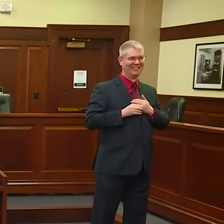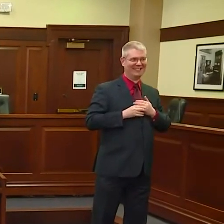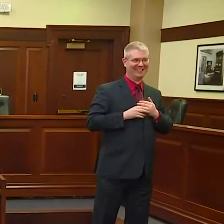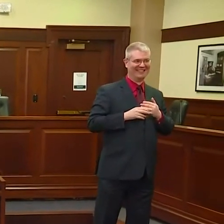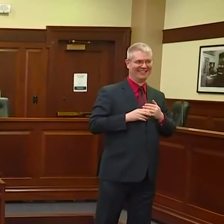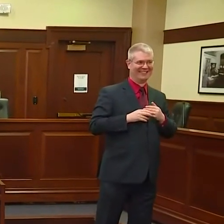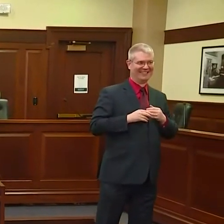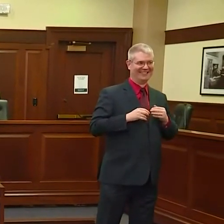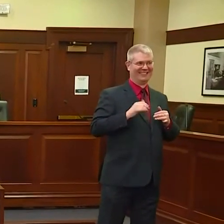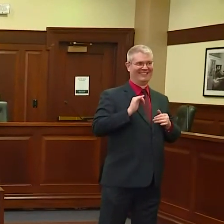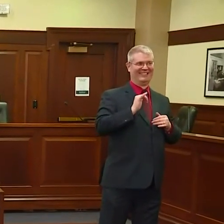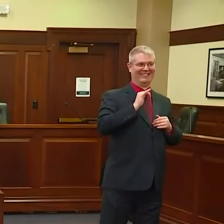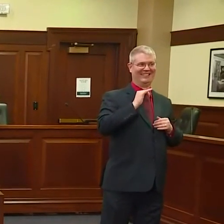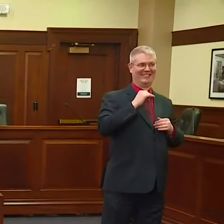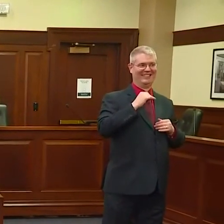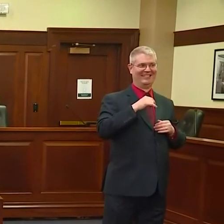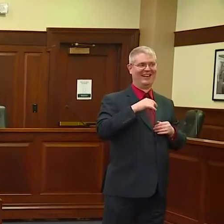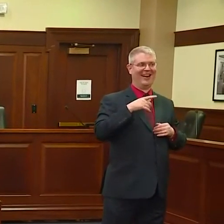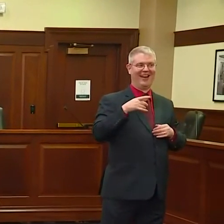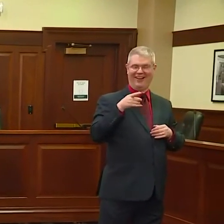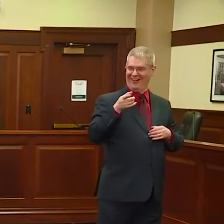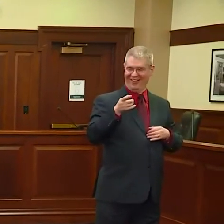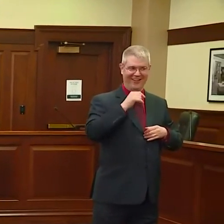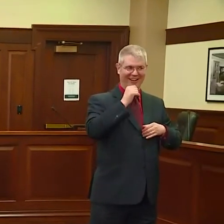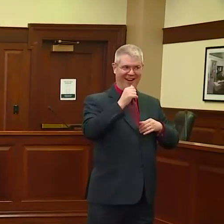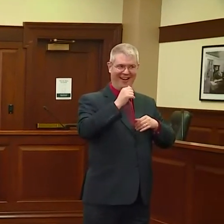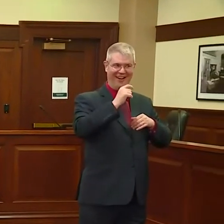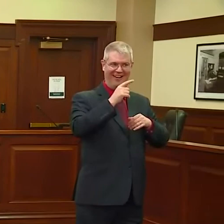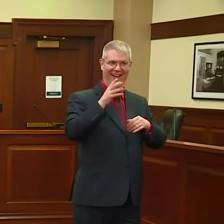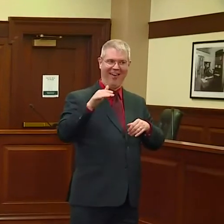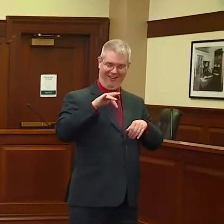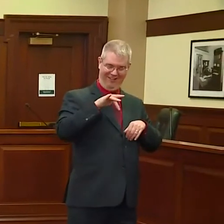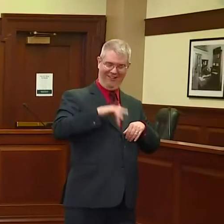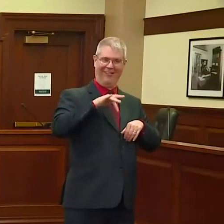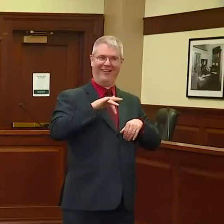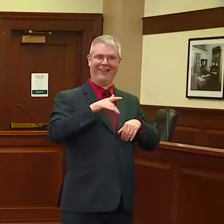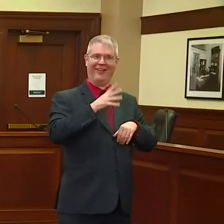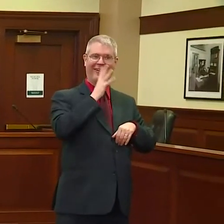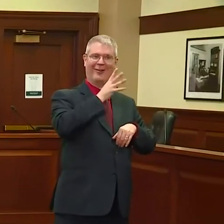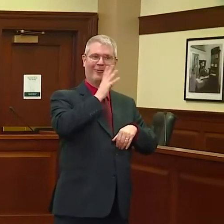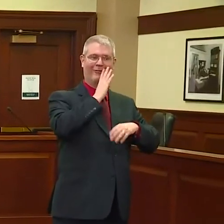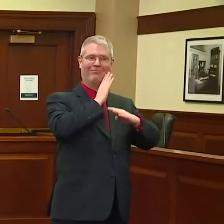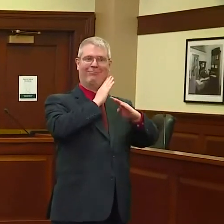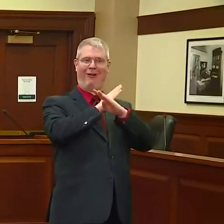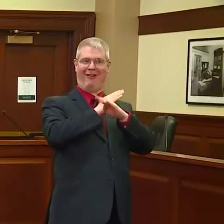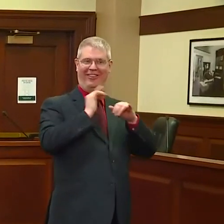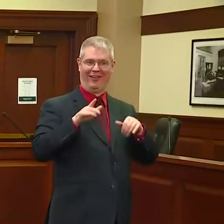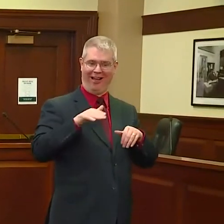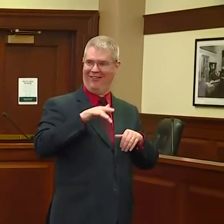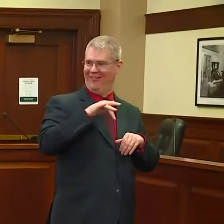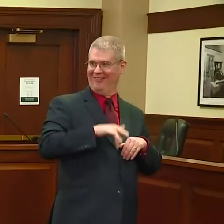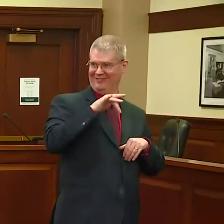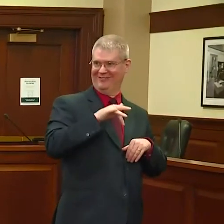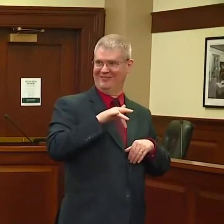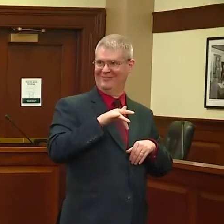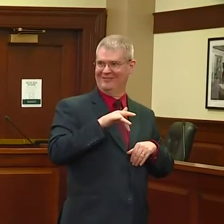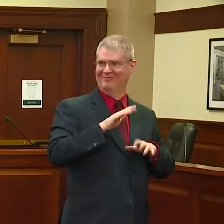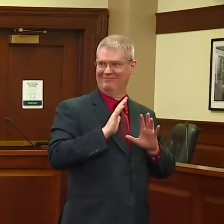Sorry, I sent it through a chat. I thought you would just be prompted with that. So, my question is about